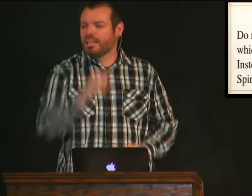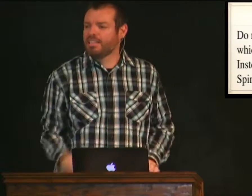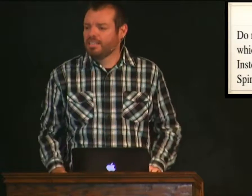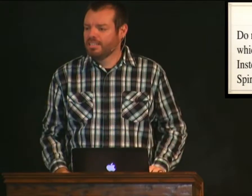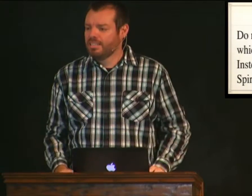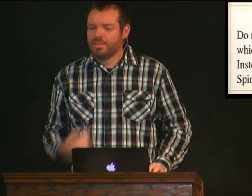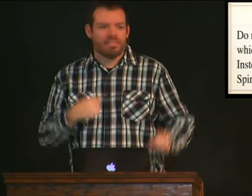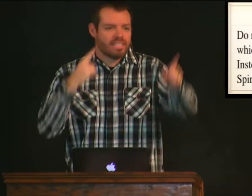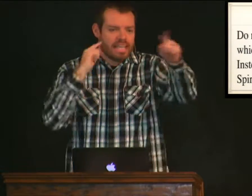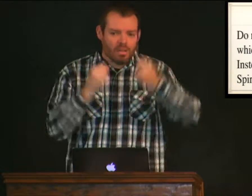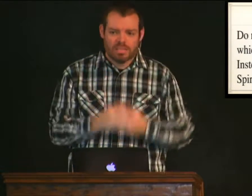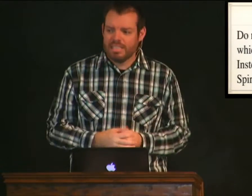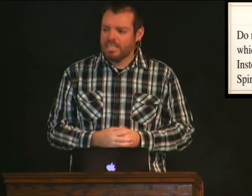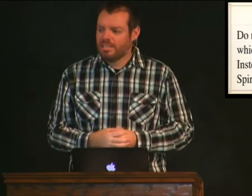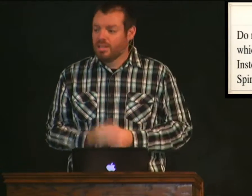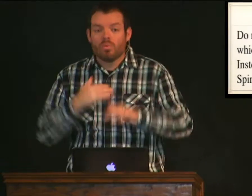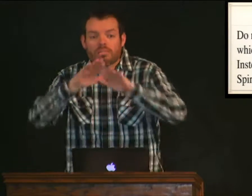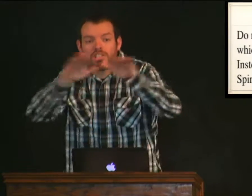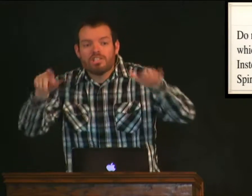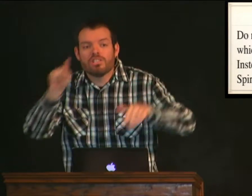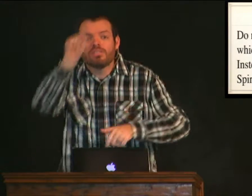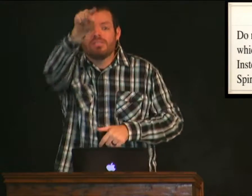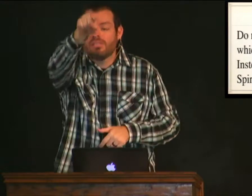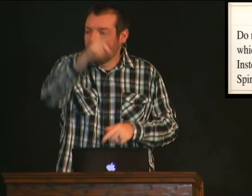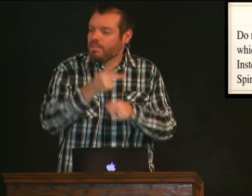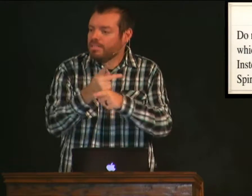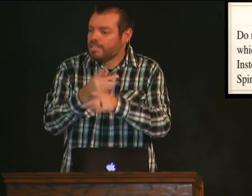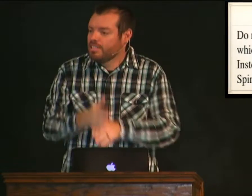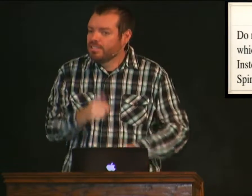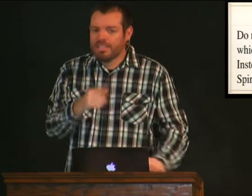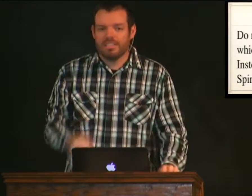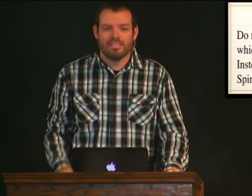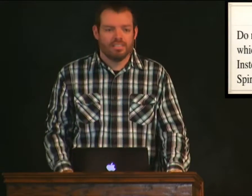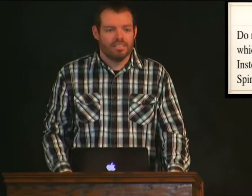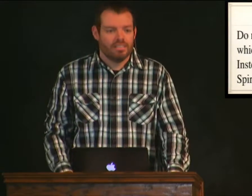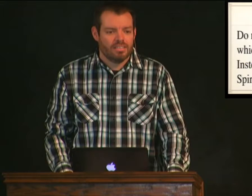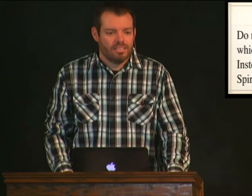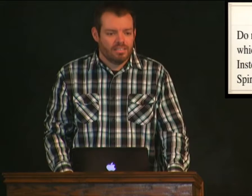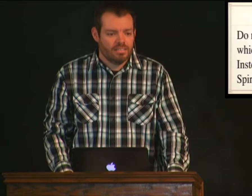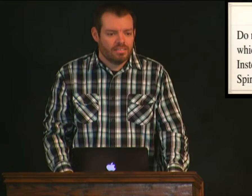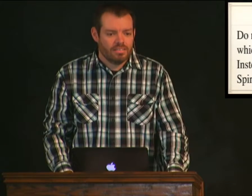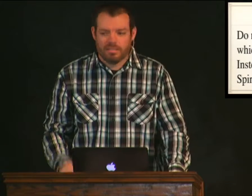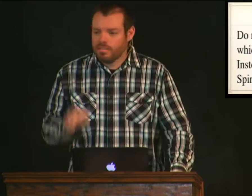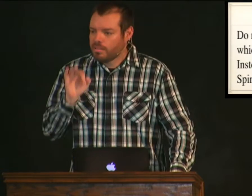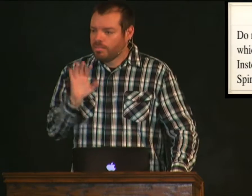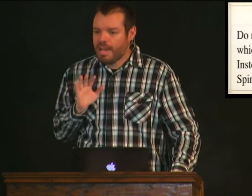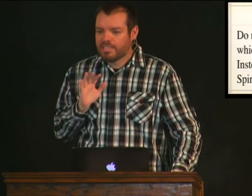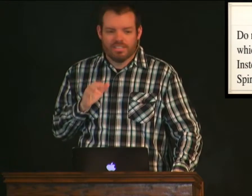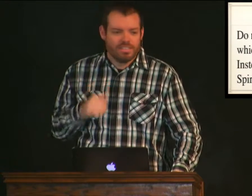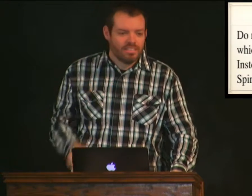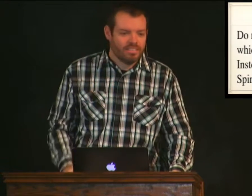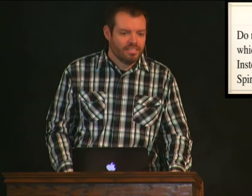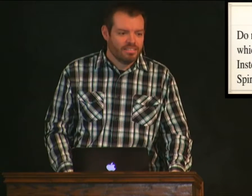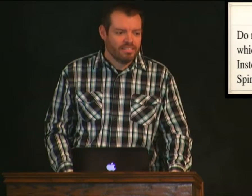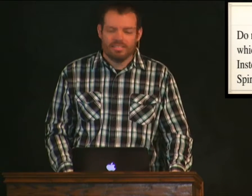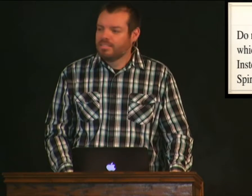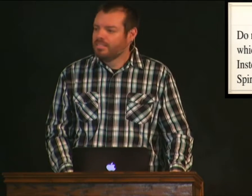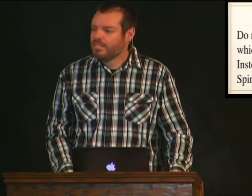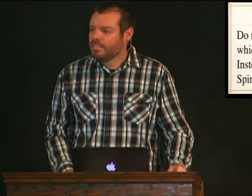team back there. We have the sound team. We have the children sitting there. The pastor.